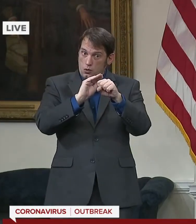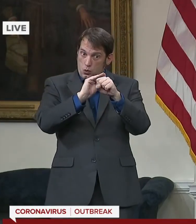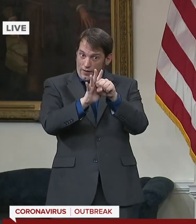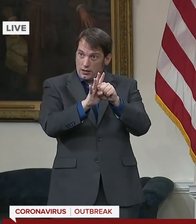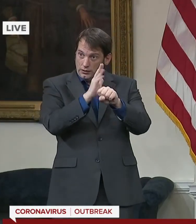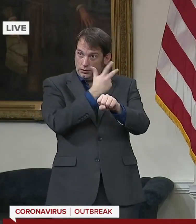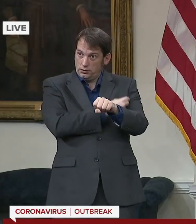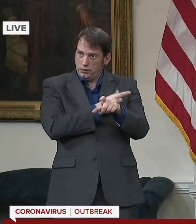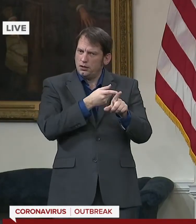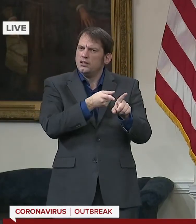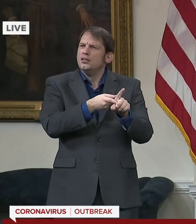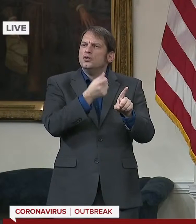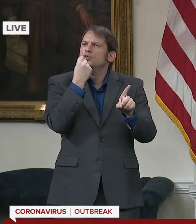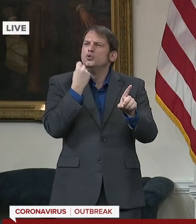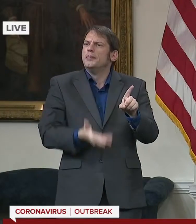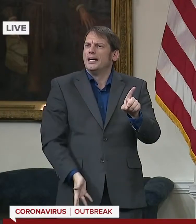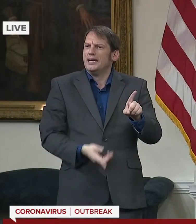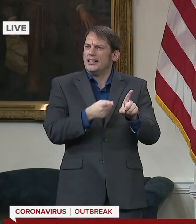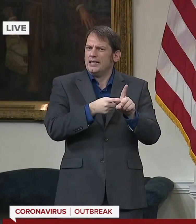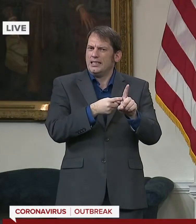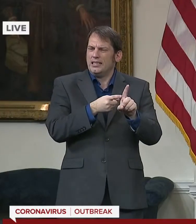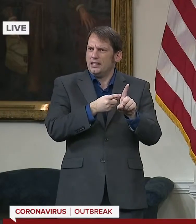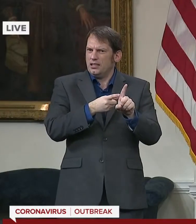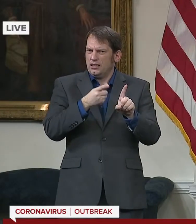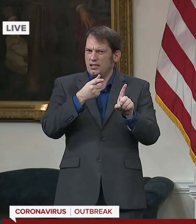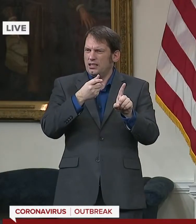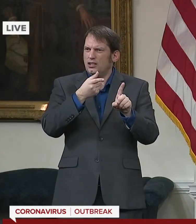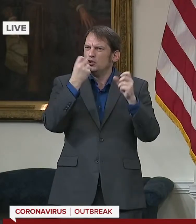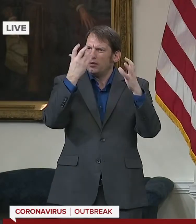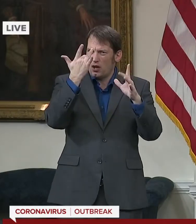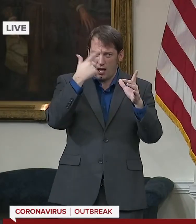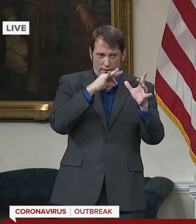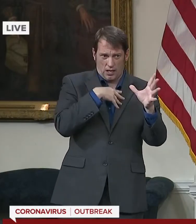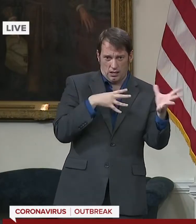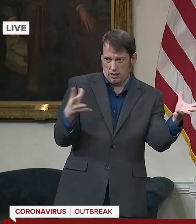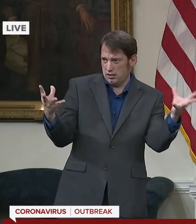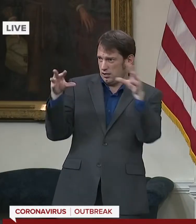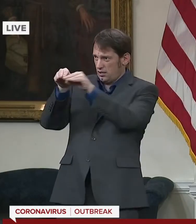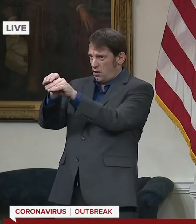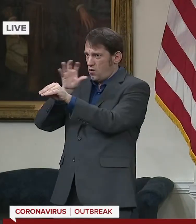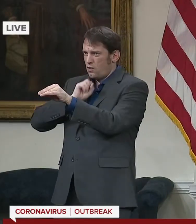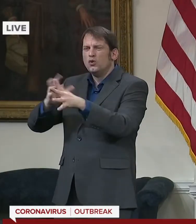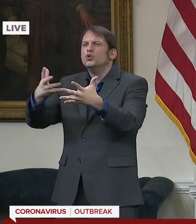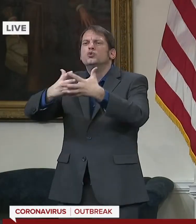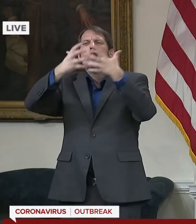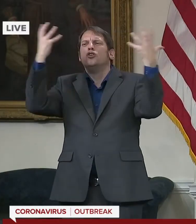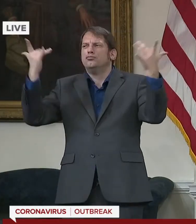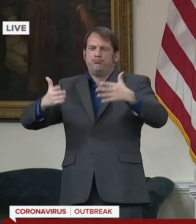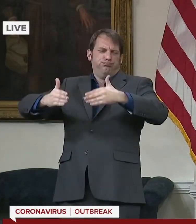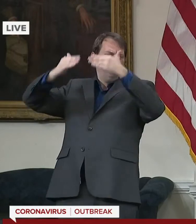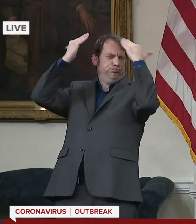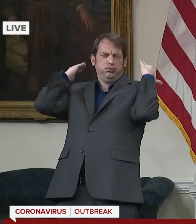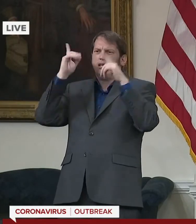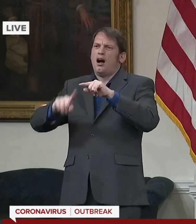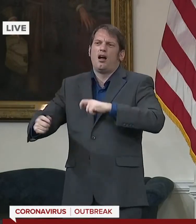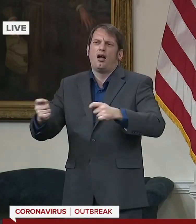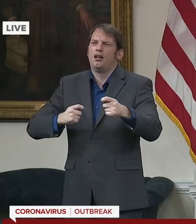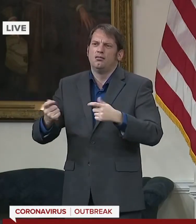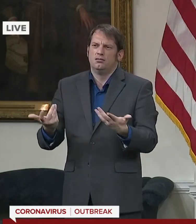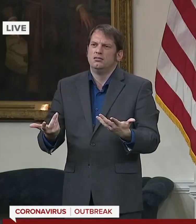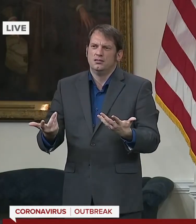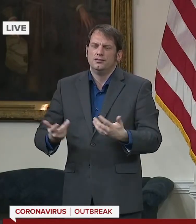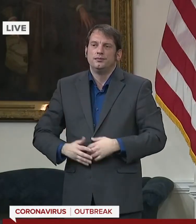to handle that volume. But we don't want to cut it off because it's important to the citizens. When would that site